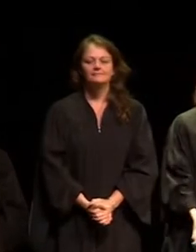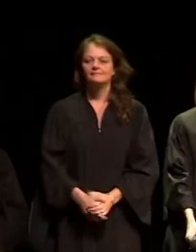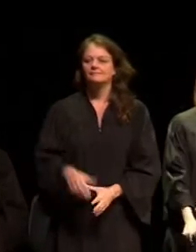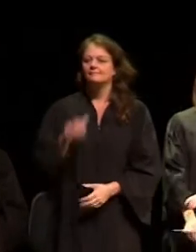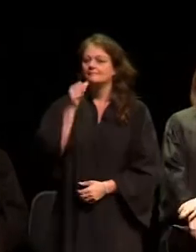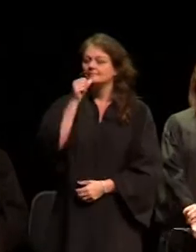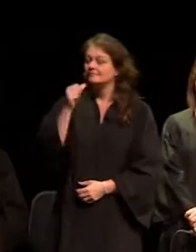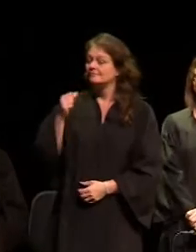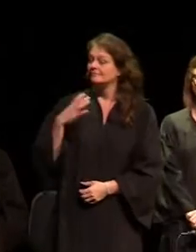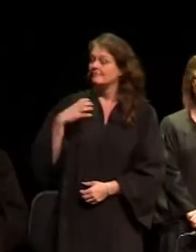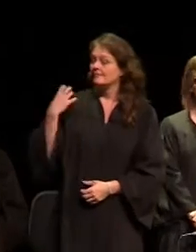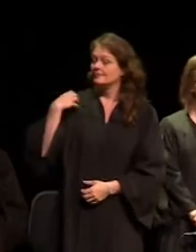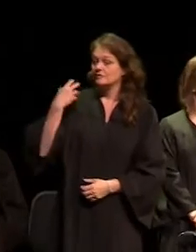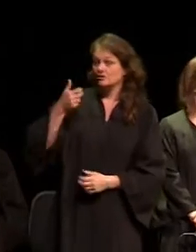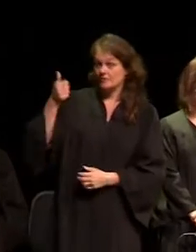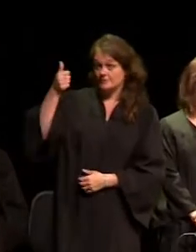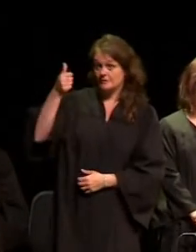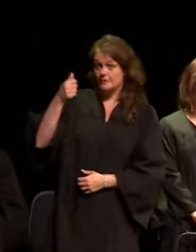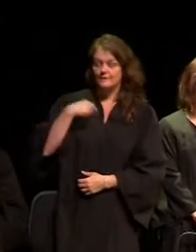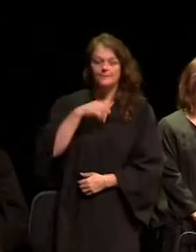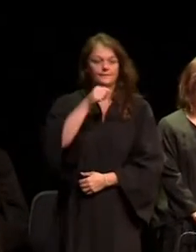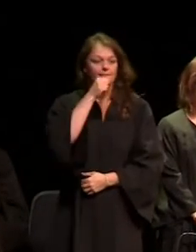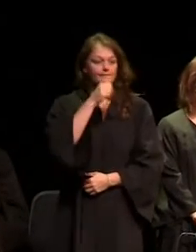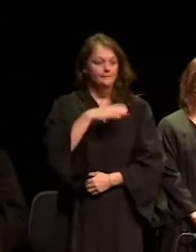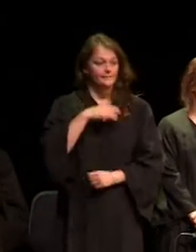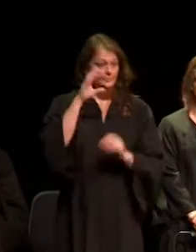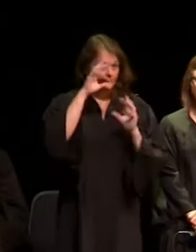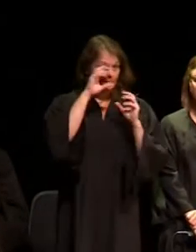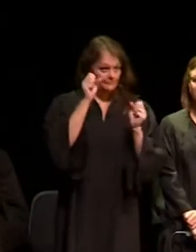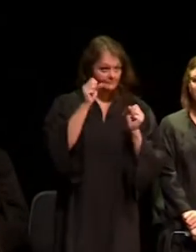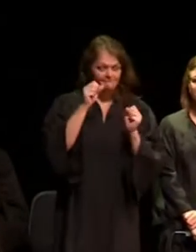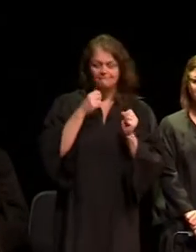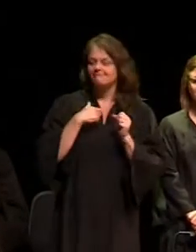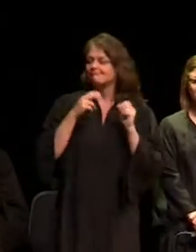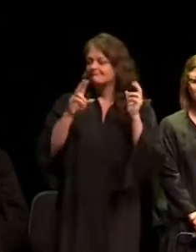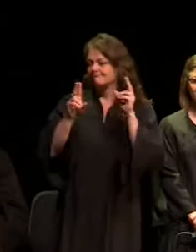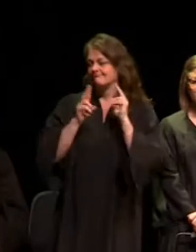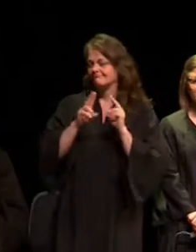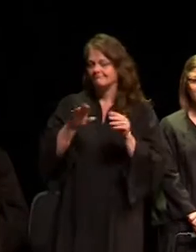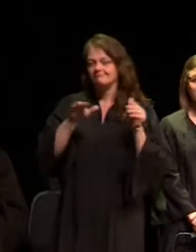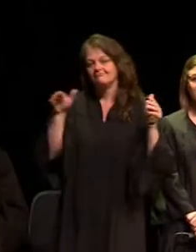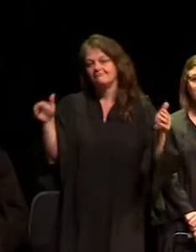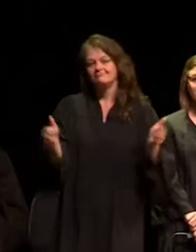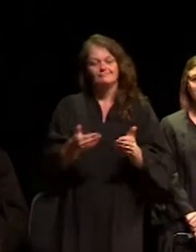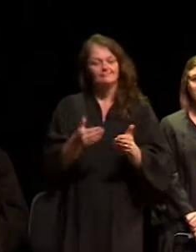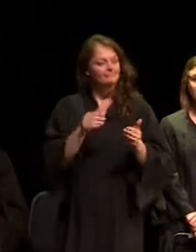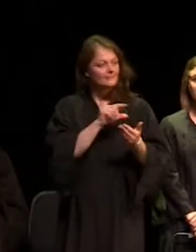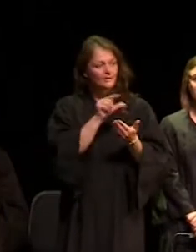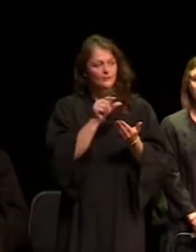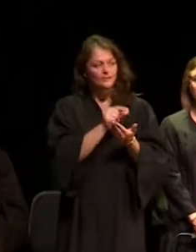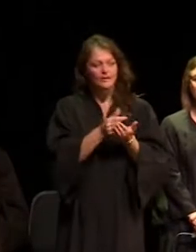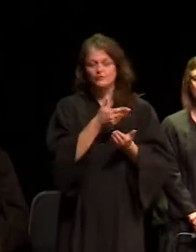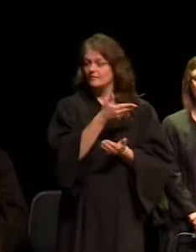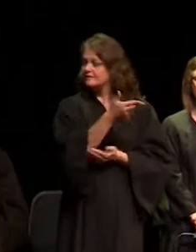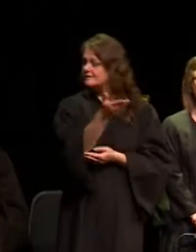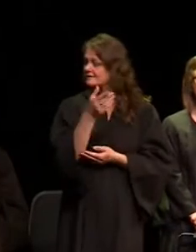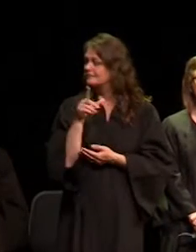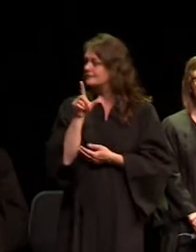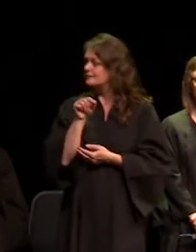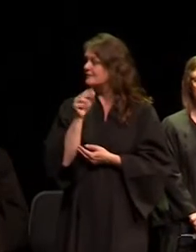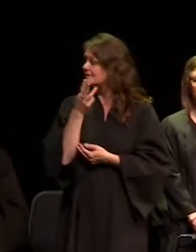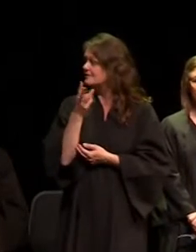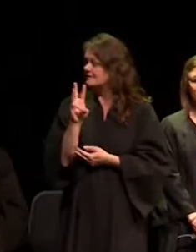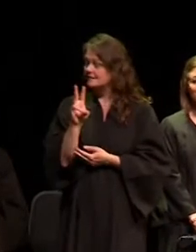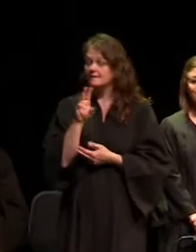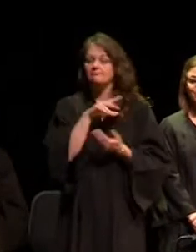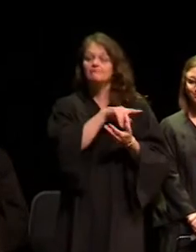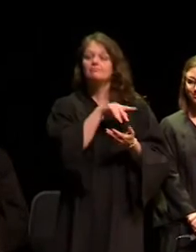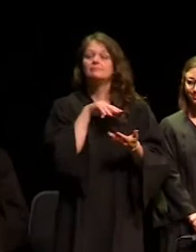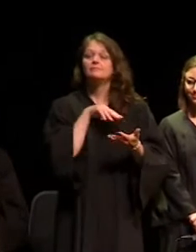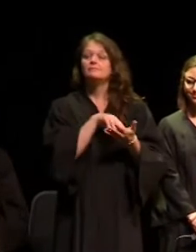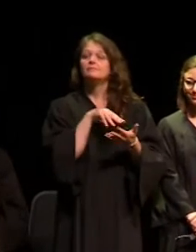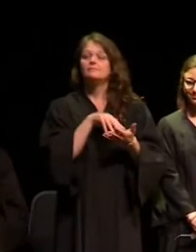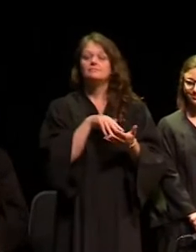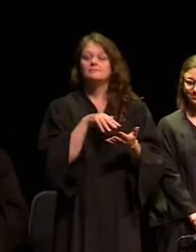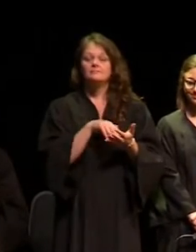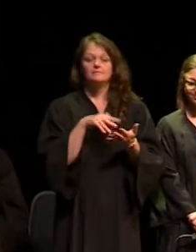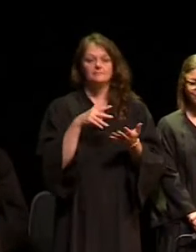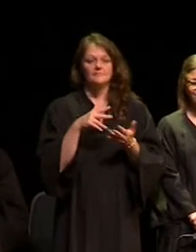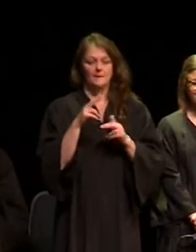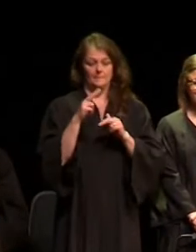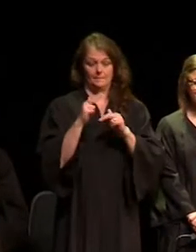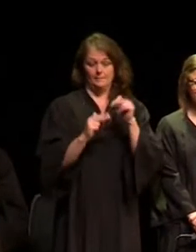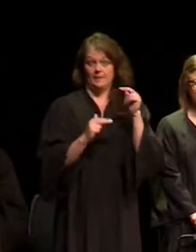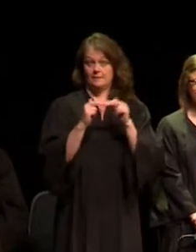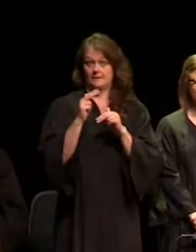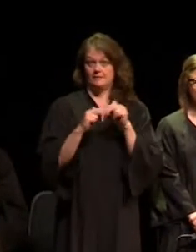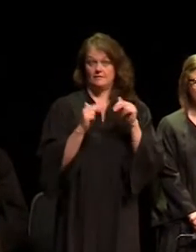Madam Chancellor, Madam President, I have the honor of presenting to you the graduates of 2016 for their credentials from the